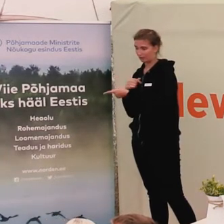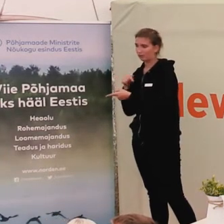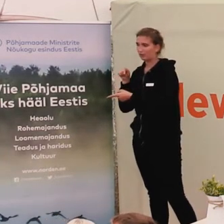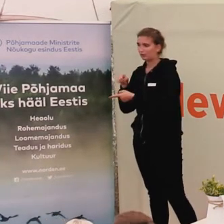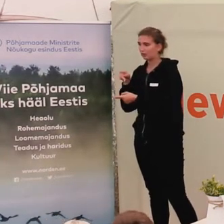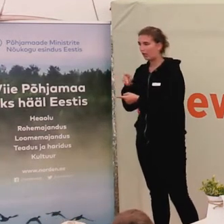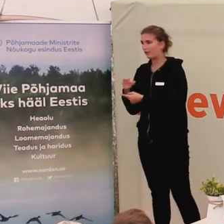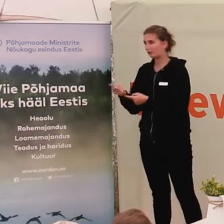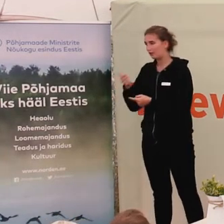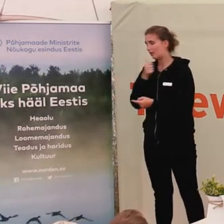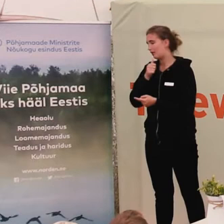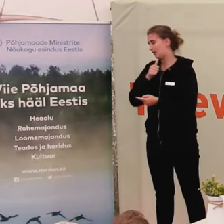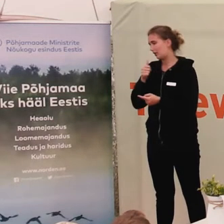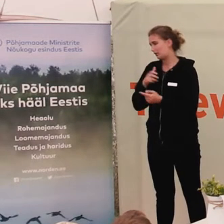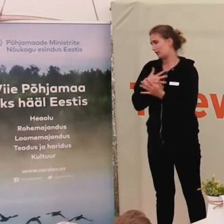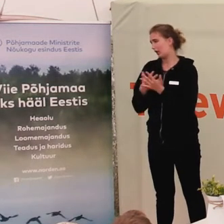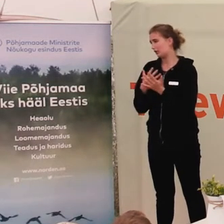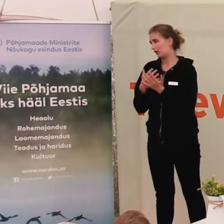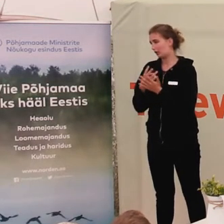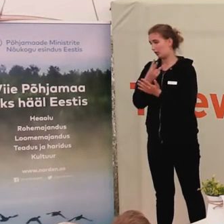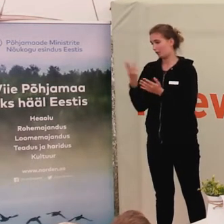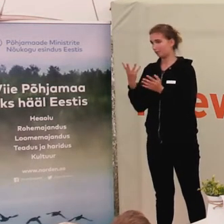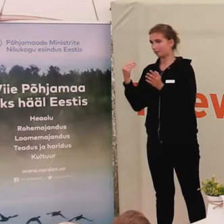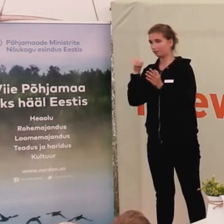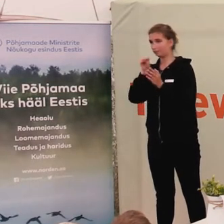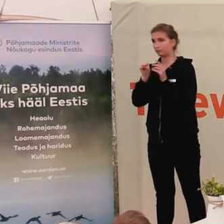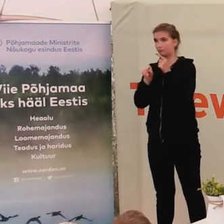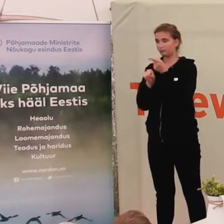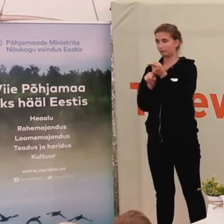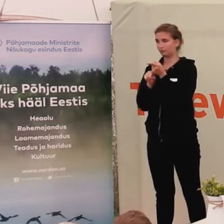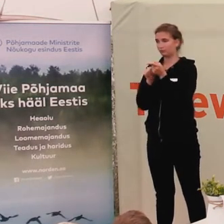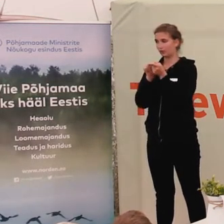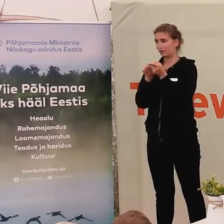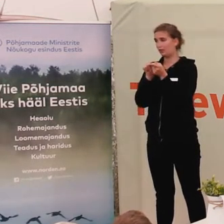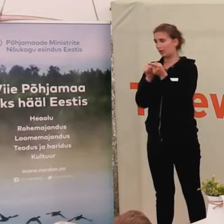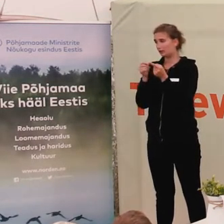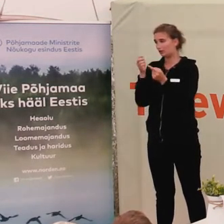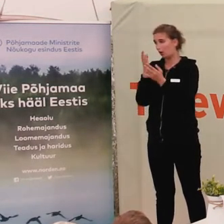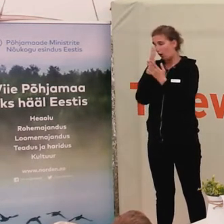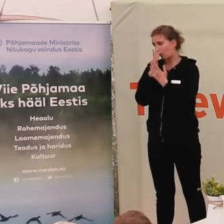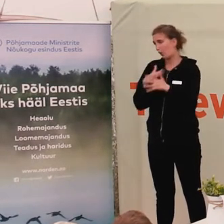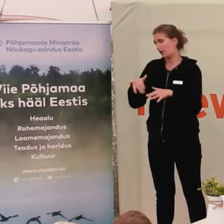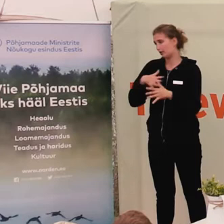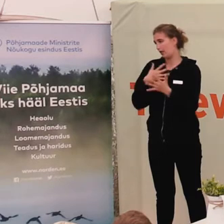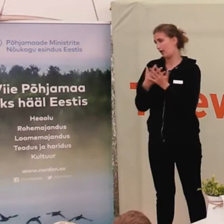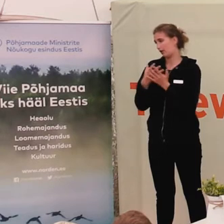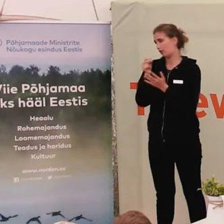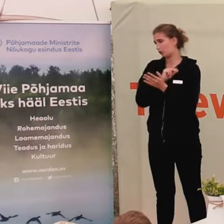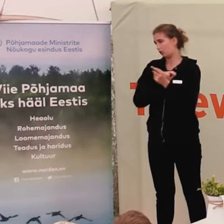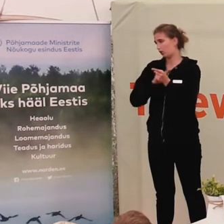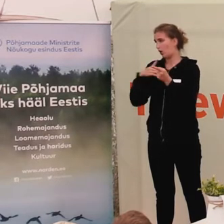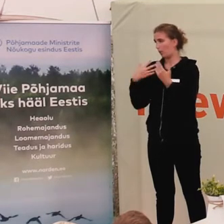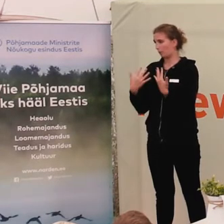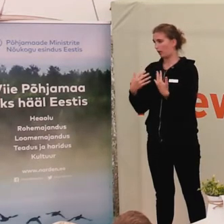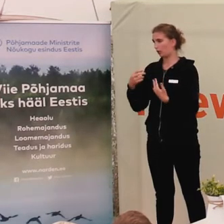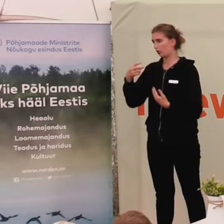energy tick mark. So you'll be consuming green energy, because right now it's about 1-2% of